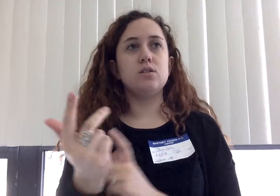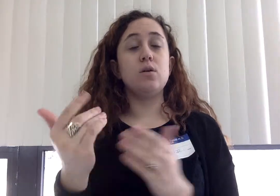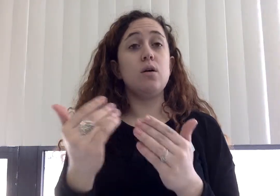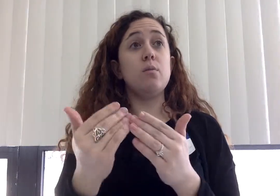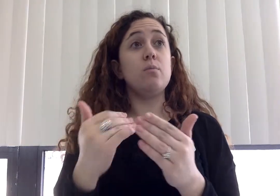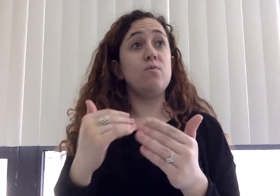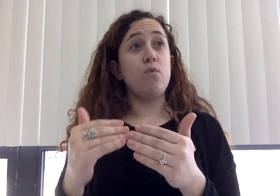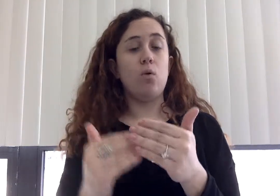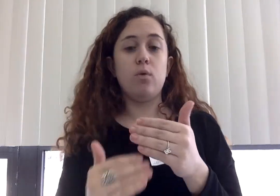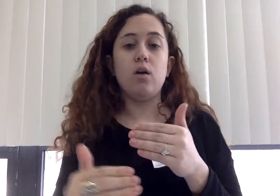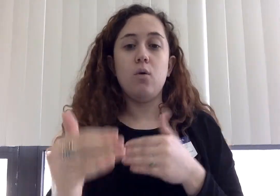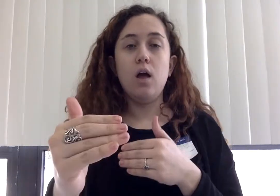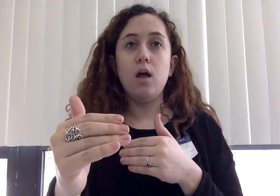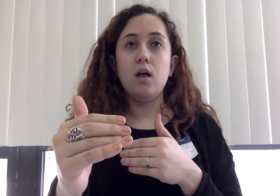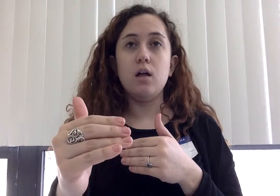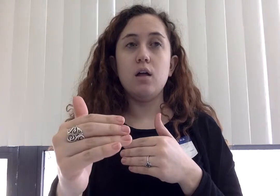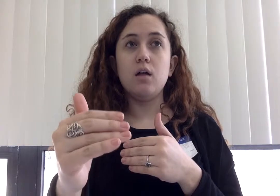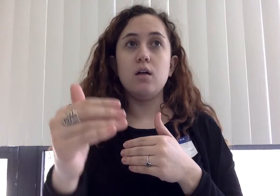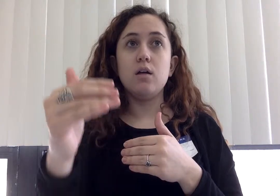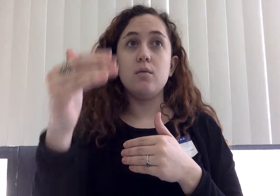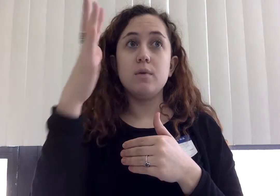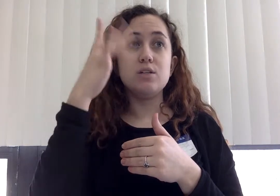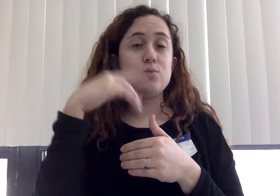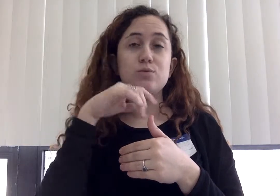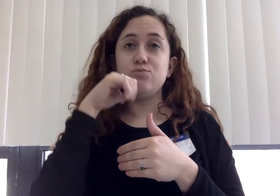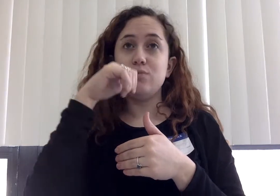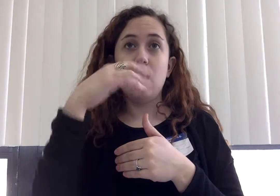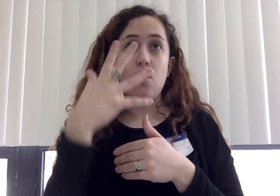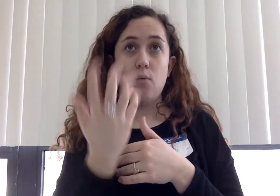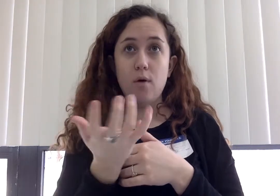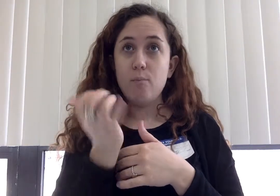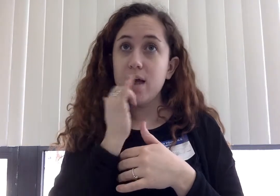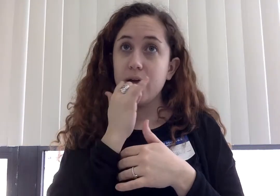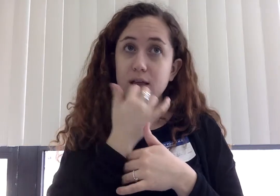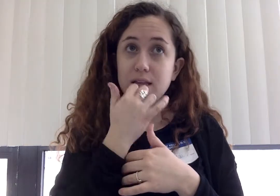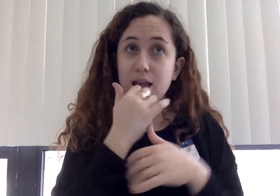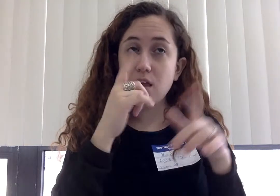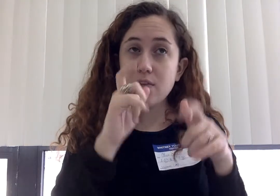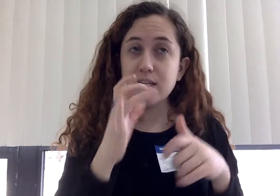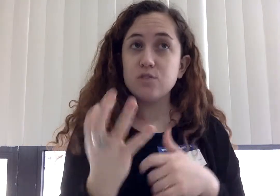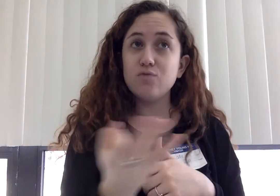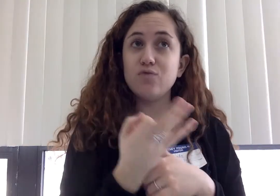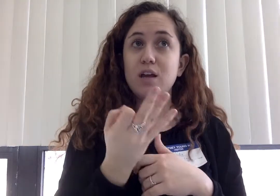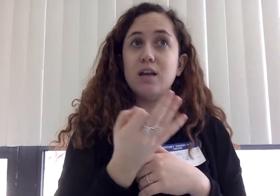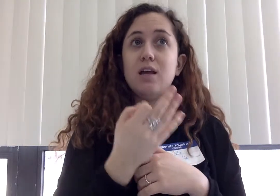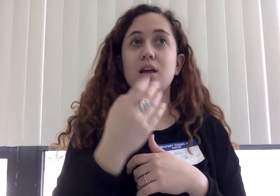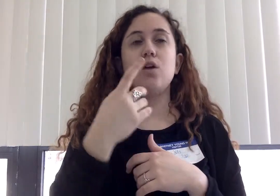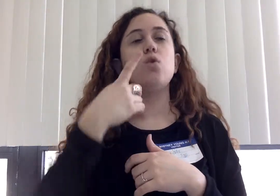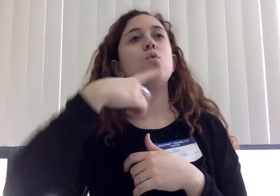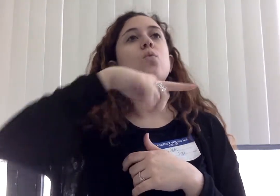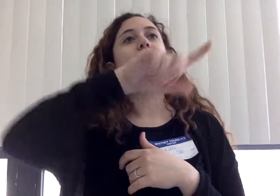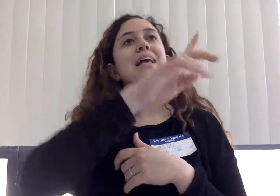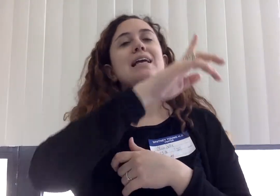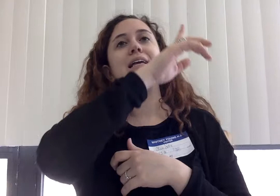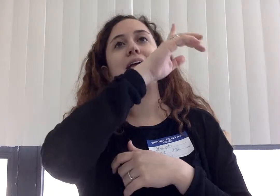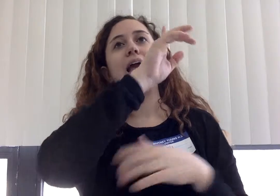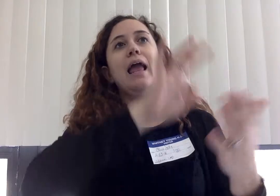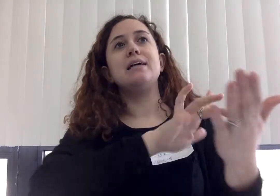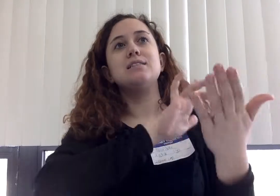silly mistakes on our test on Friday, we cancel this and we write a note to ourselves, giving